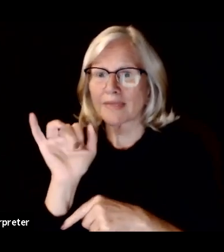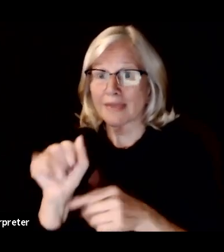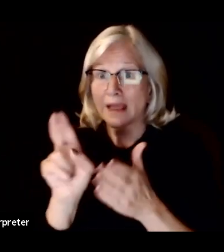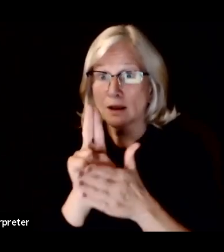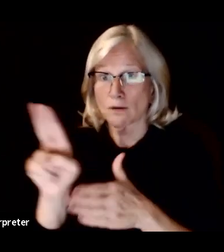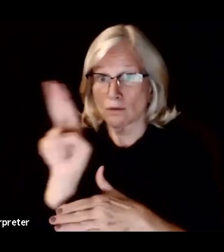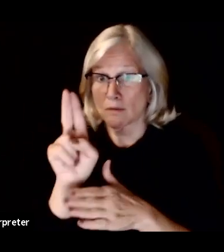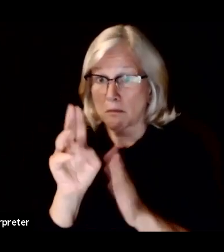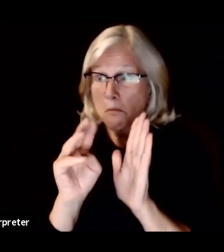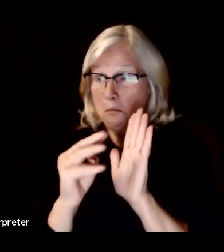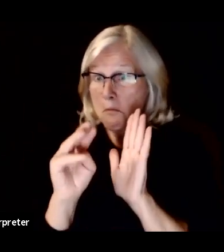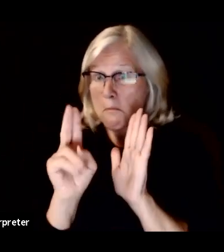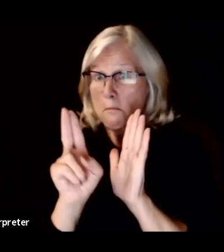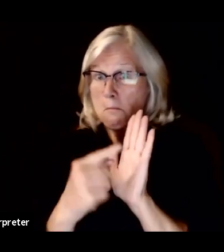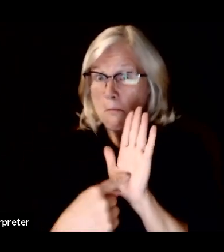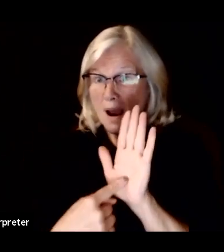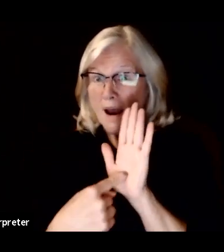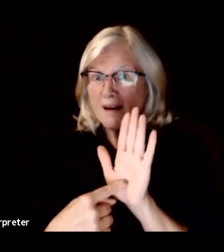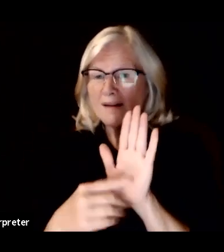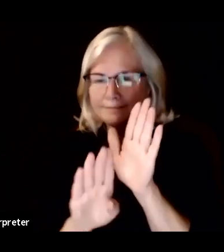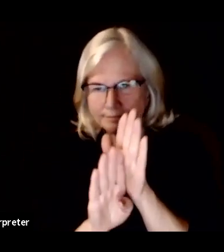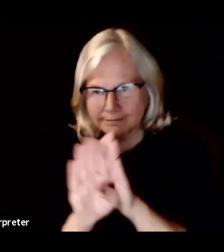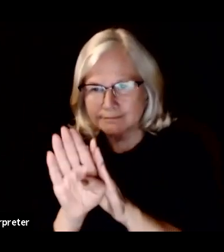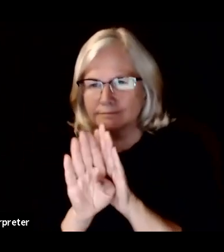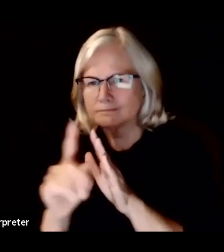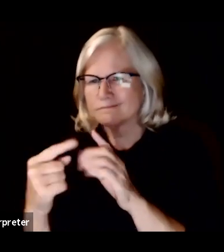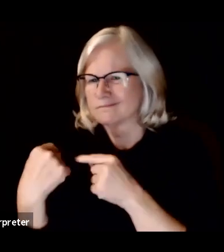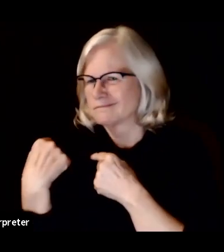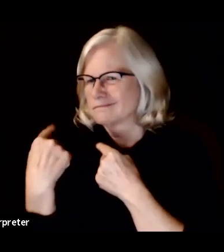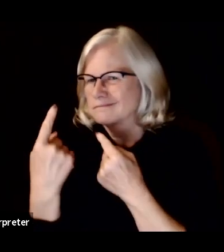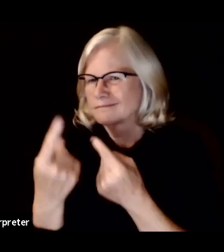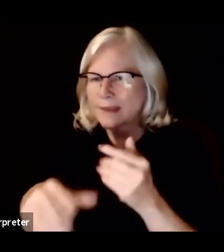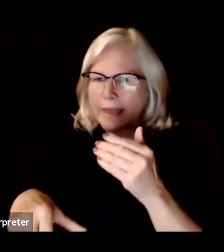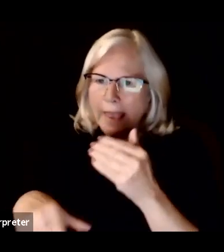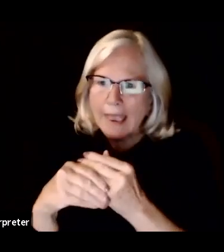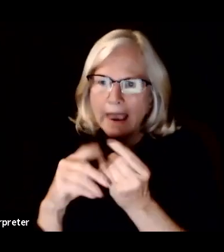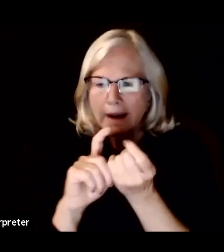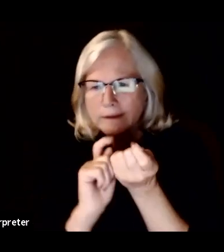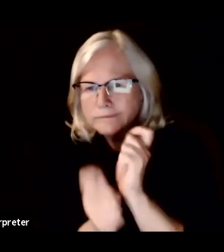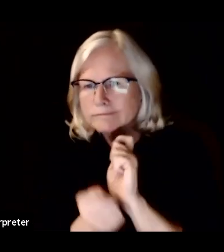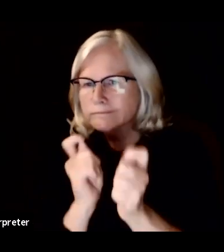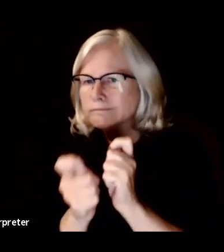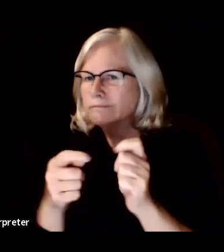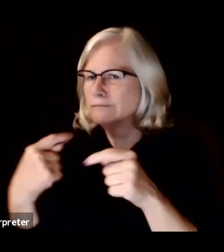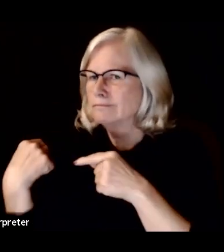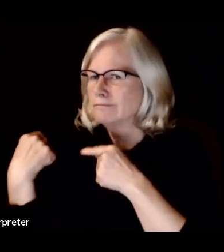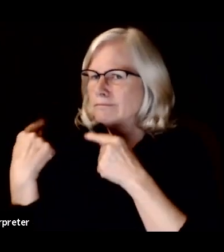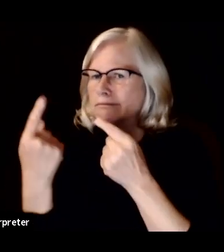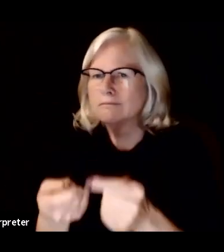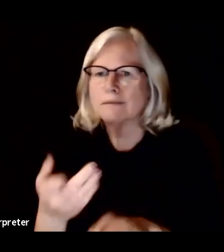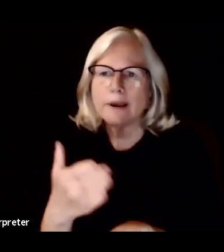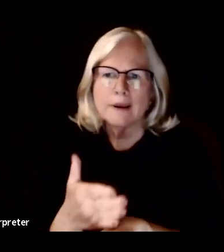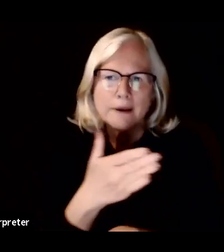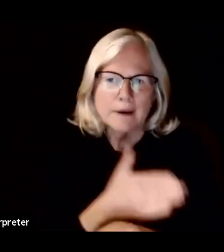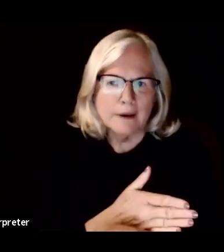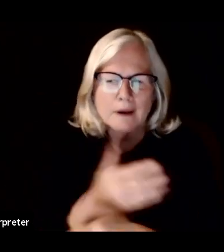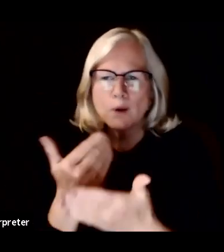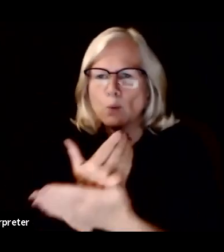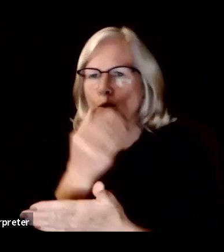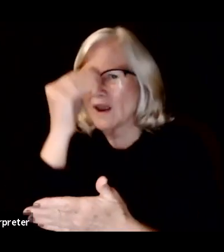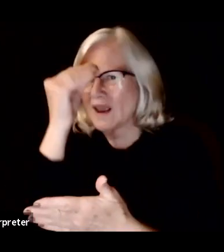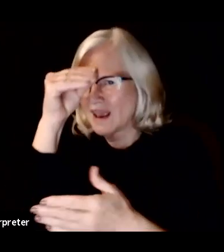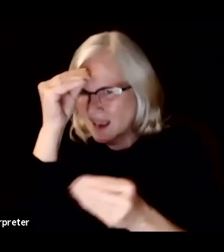with some different updates to the model, different improvements to parameters and assumptions and so forth based on more